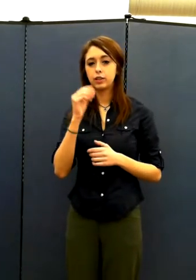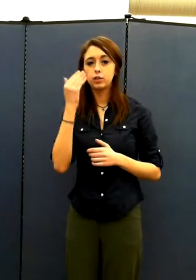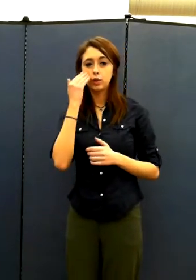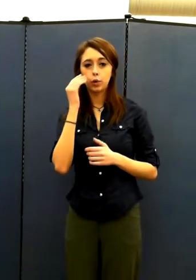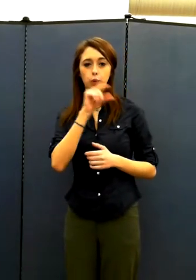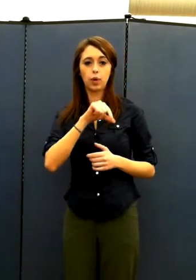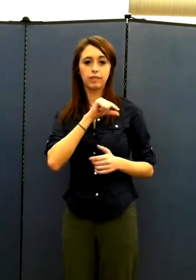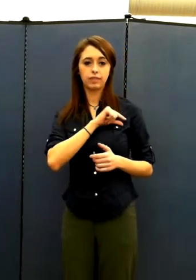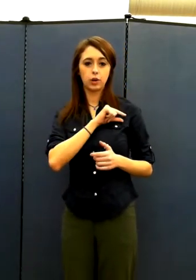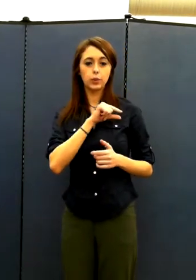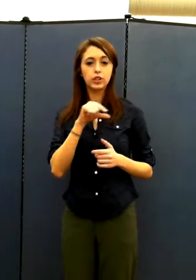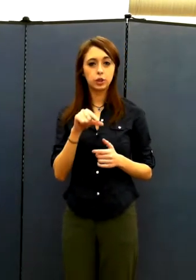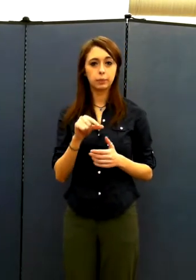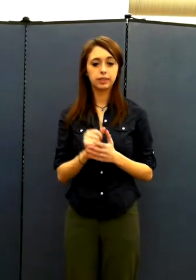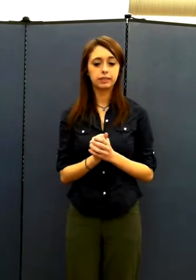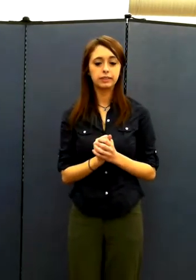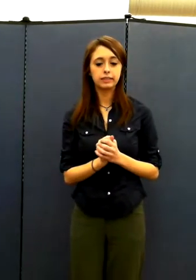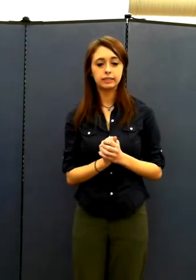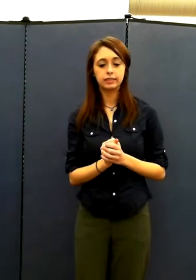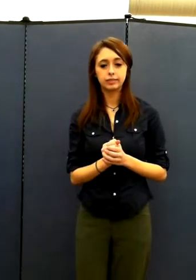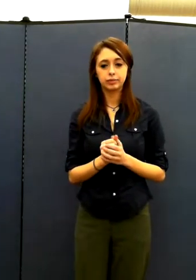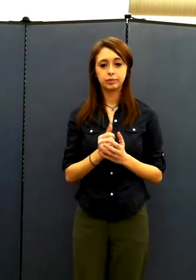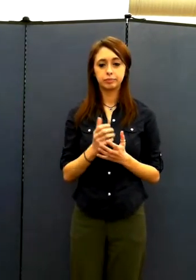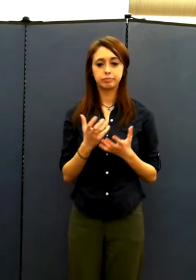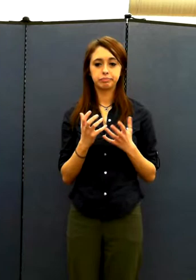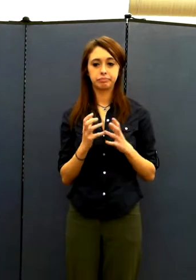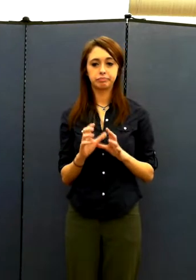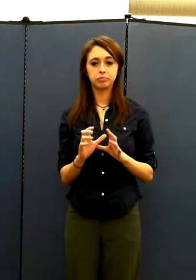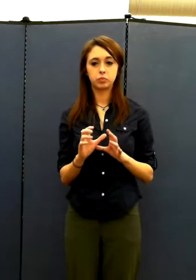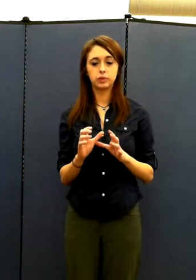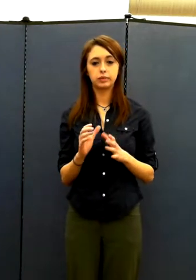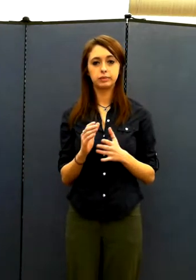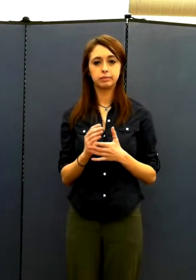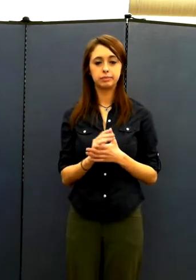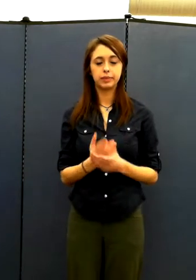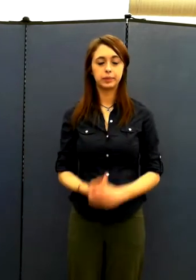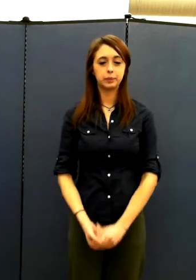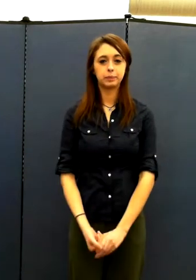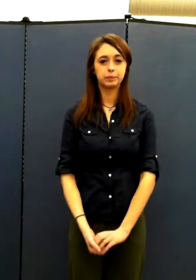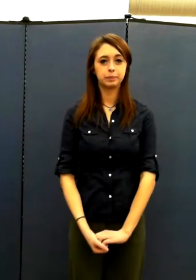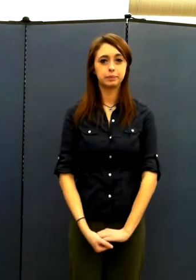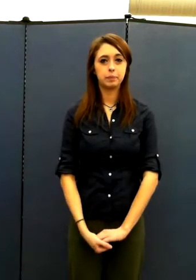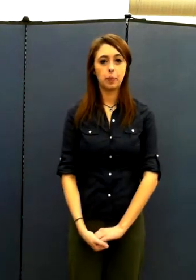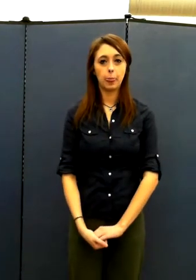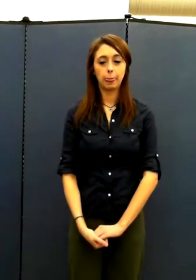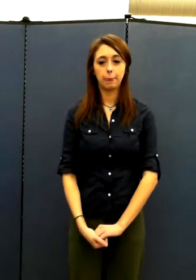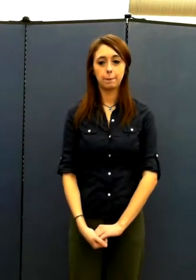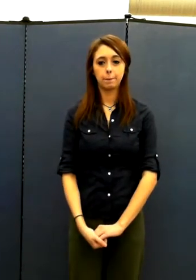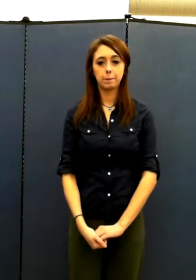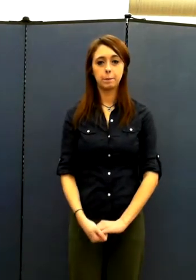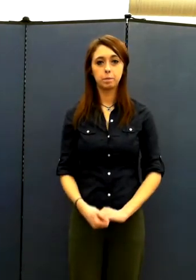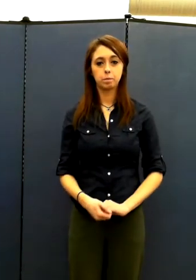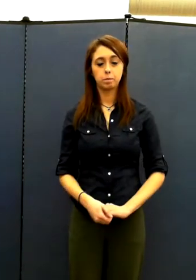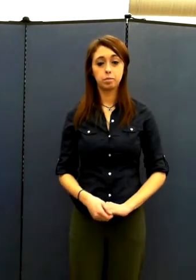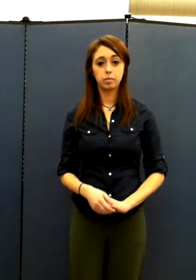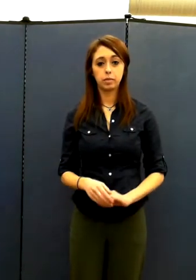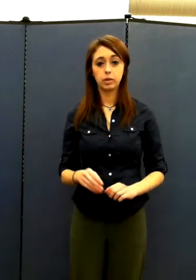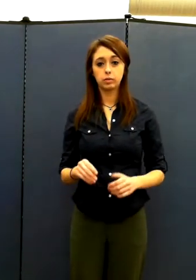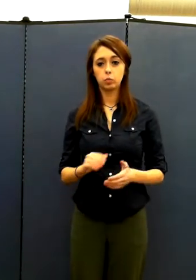to be hindered in my interpretation. Okay, so then once you become a provisional, I'm just going to kind of